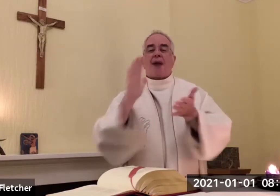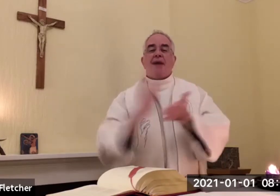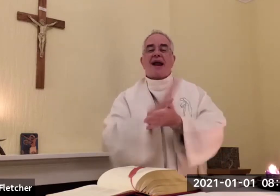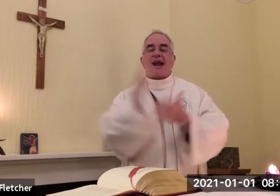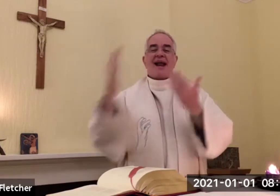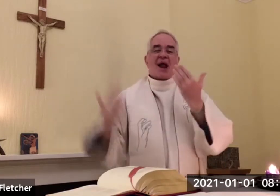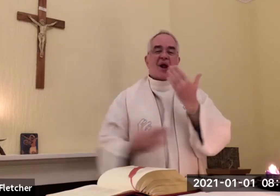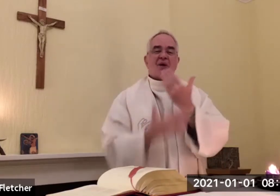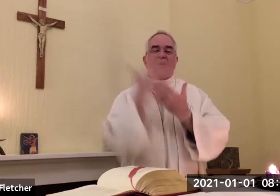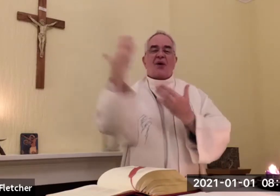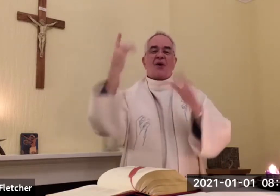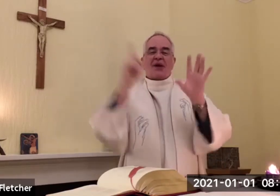Happy New Year